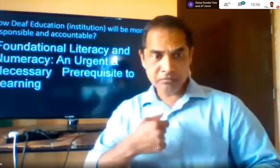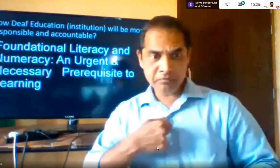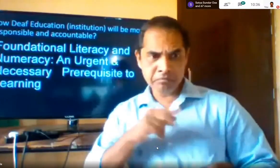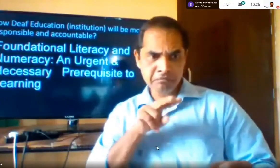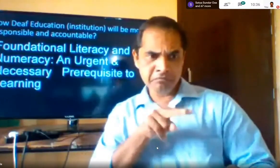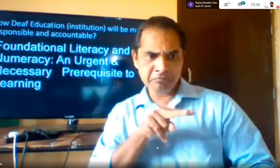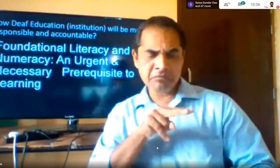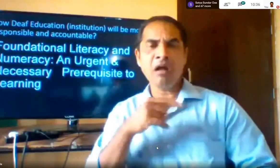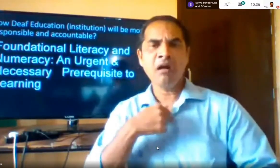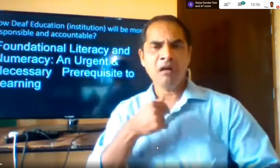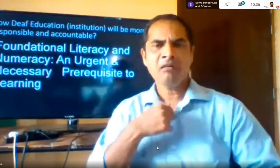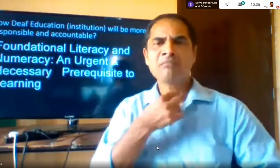sign language.